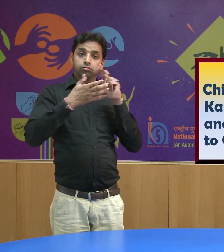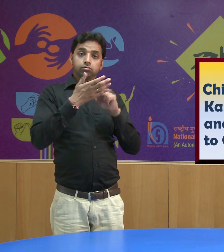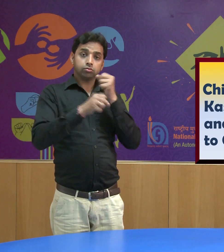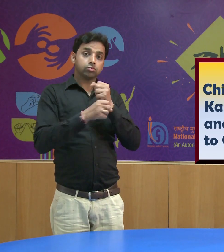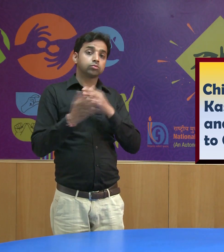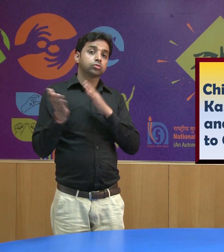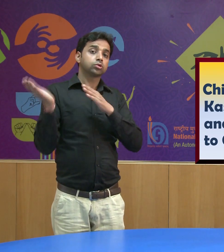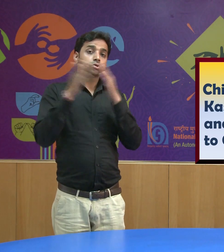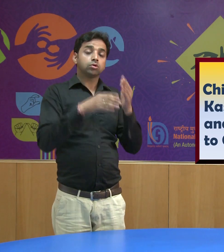Kashyapa,